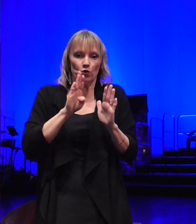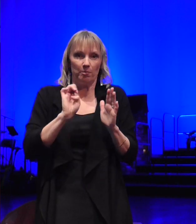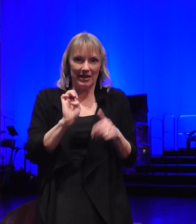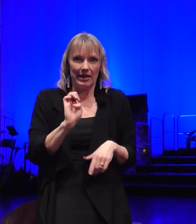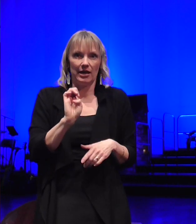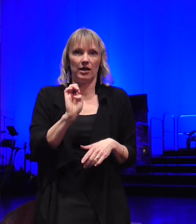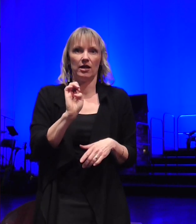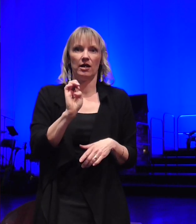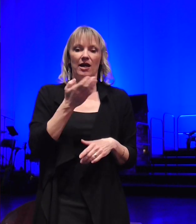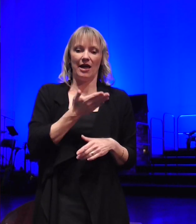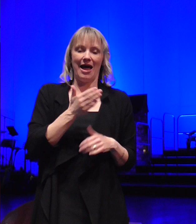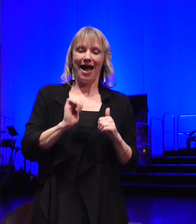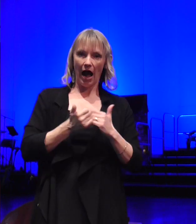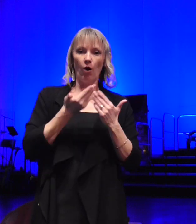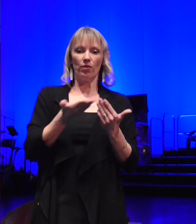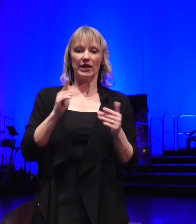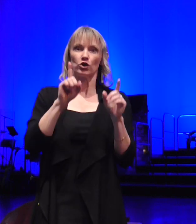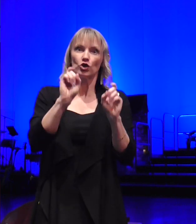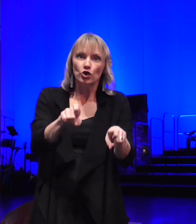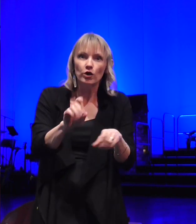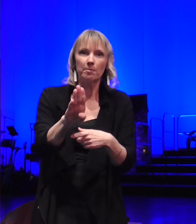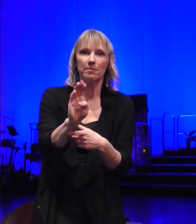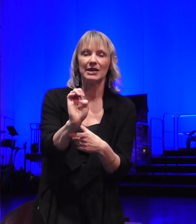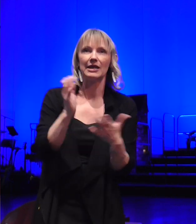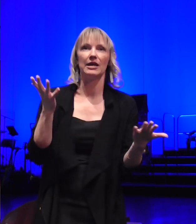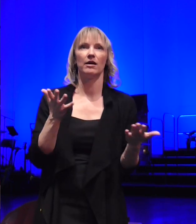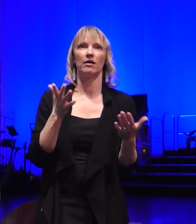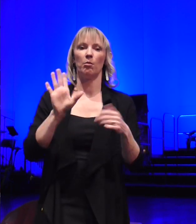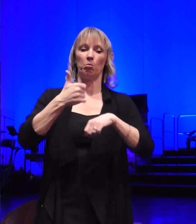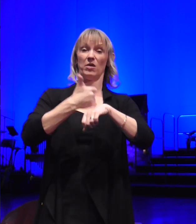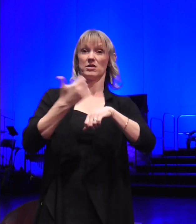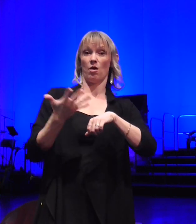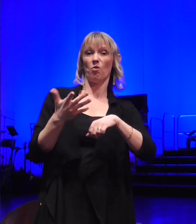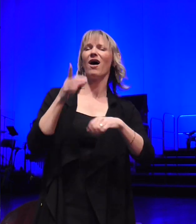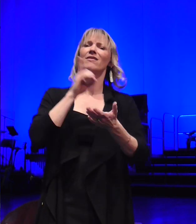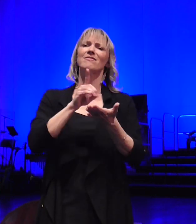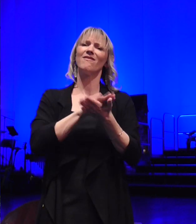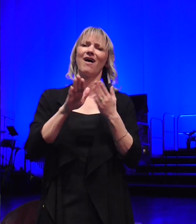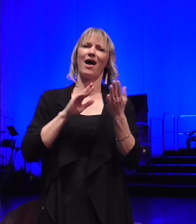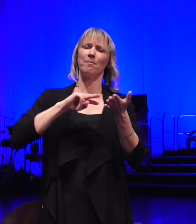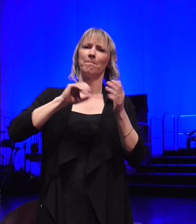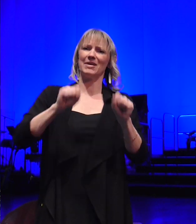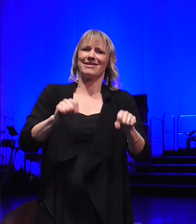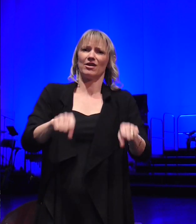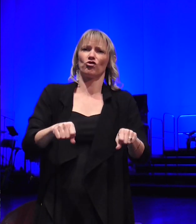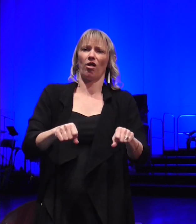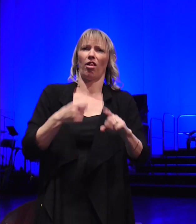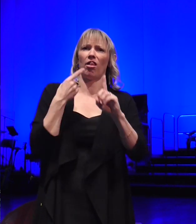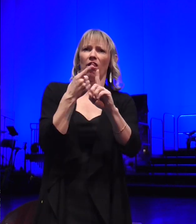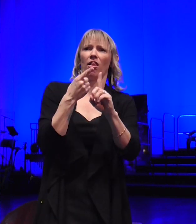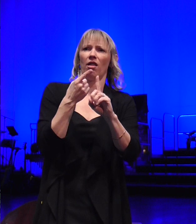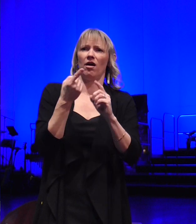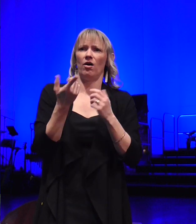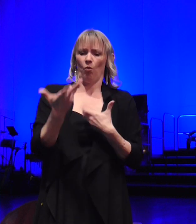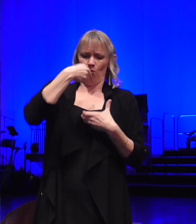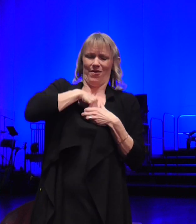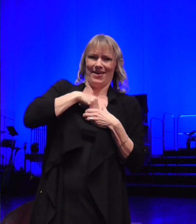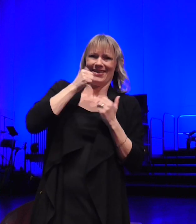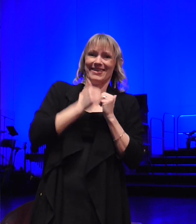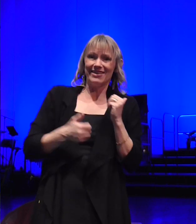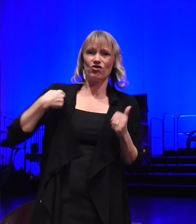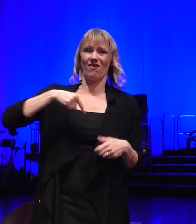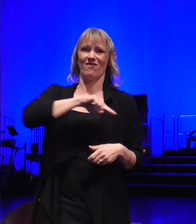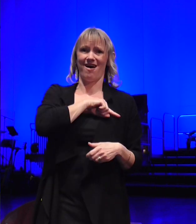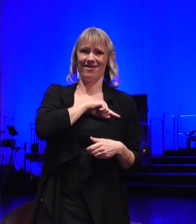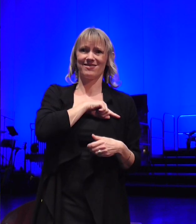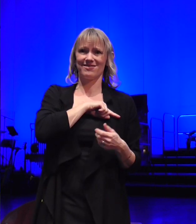should be based upon the divine potential that has been innate and planted in each one of us